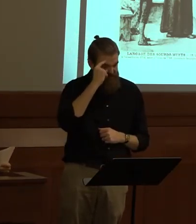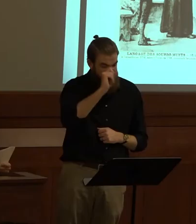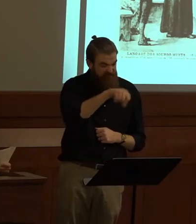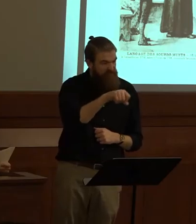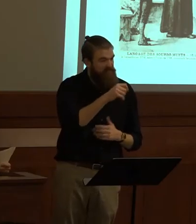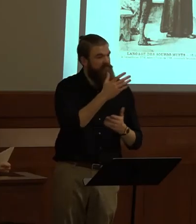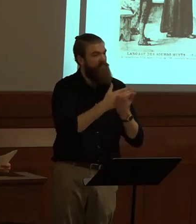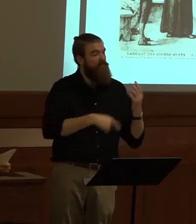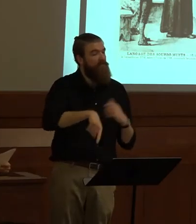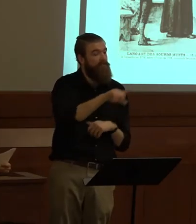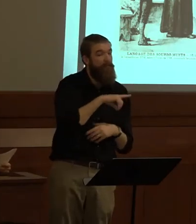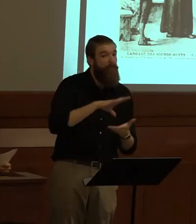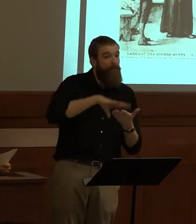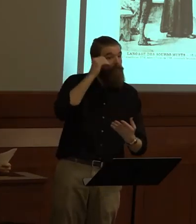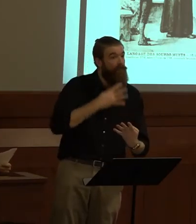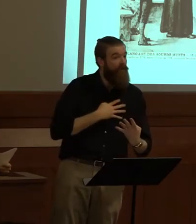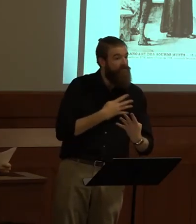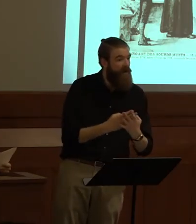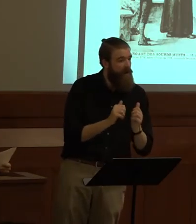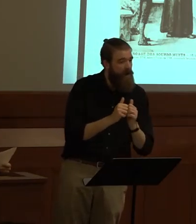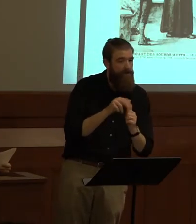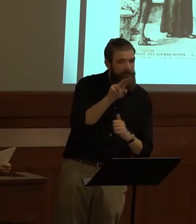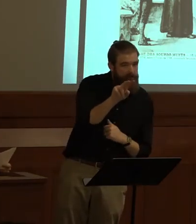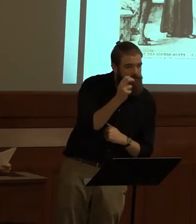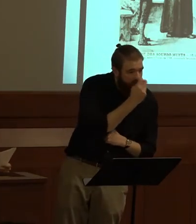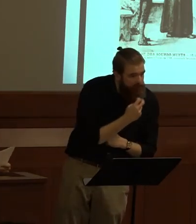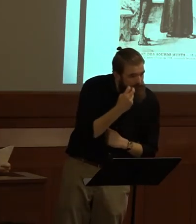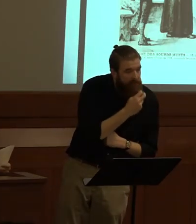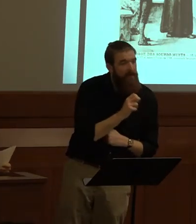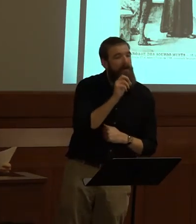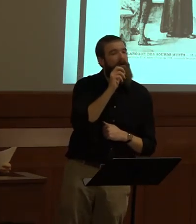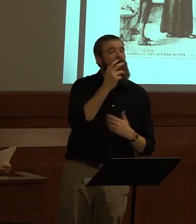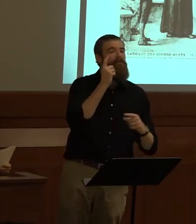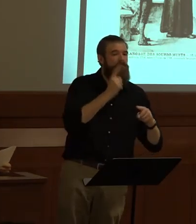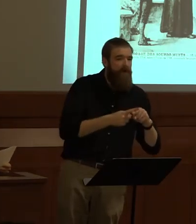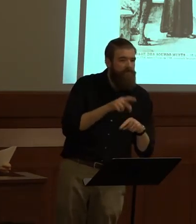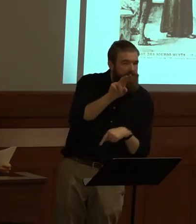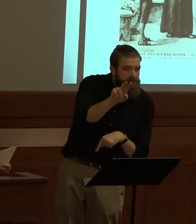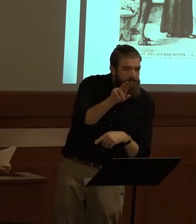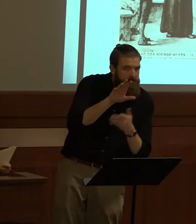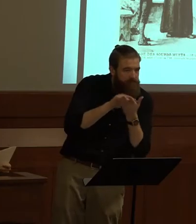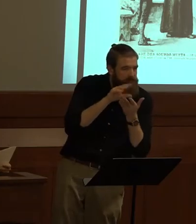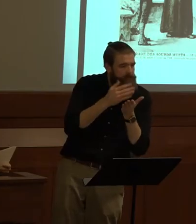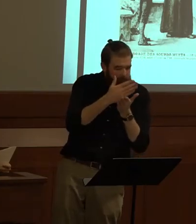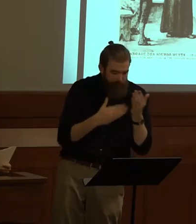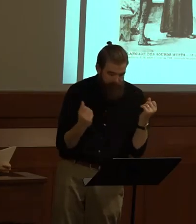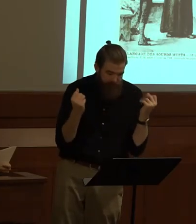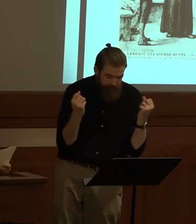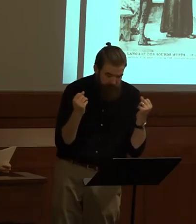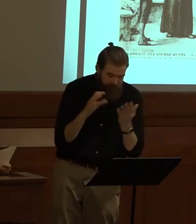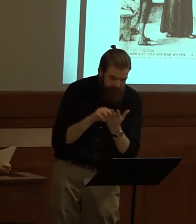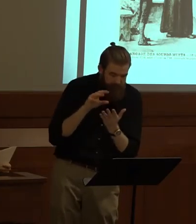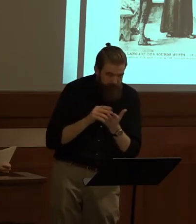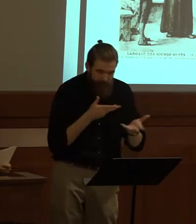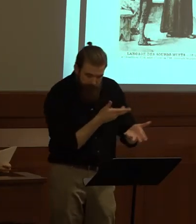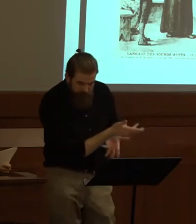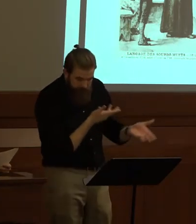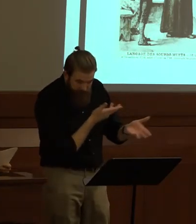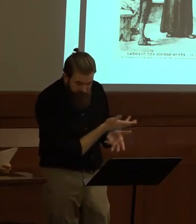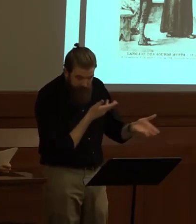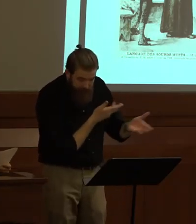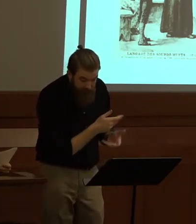deaf education. Although he also stressed oral methods, Lepay's philosophy that deaf